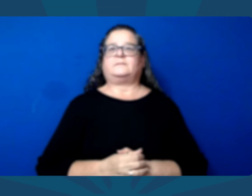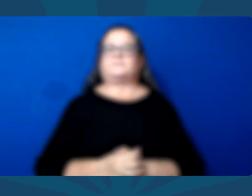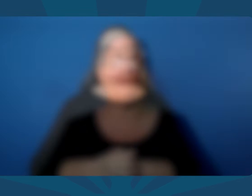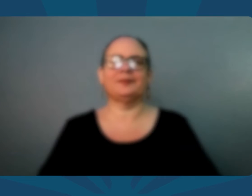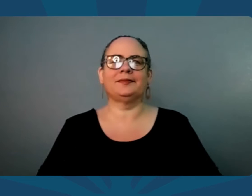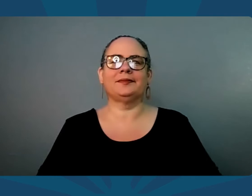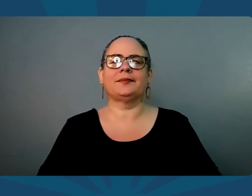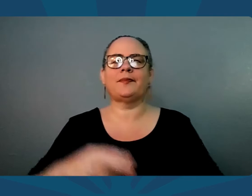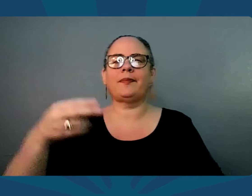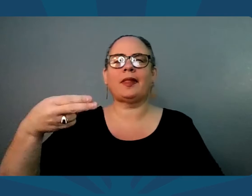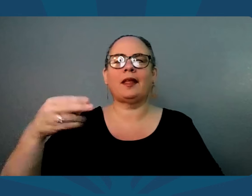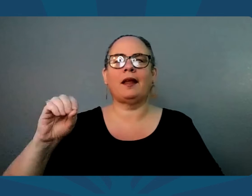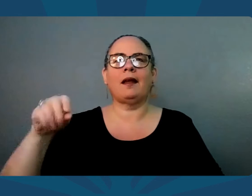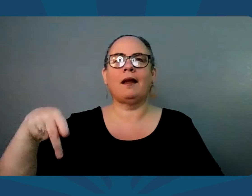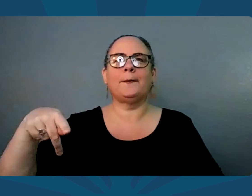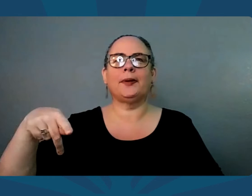vote.